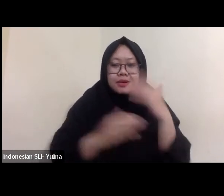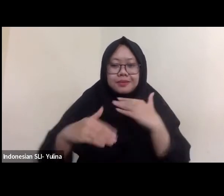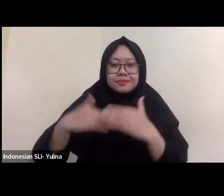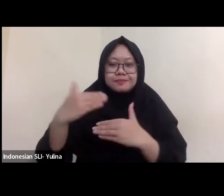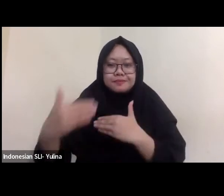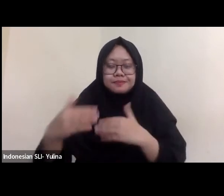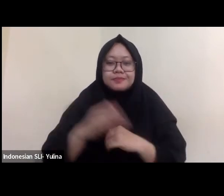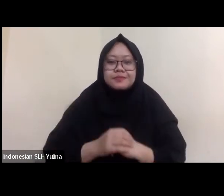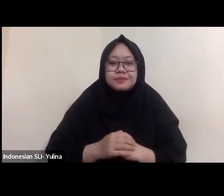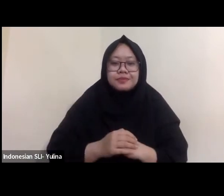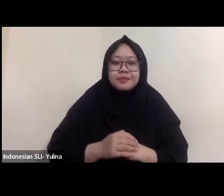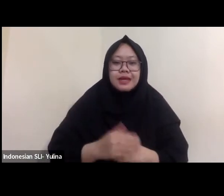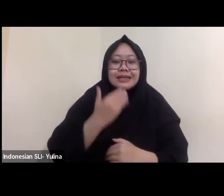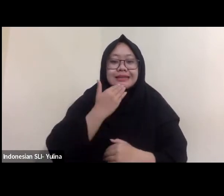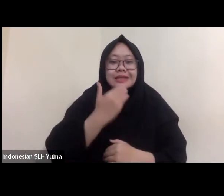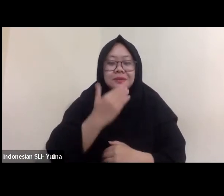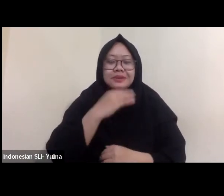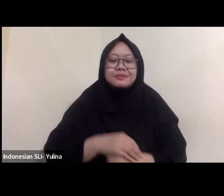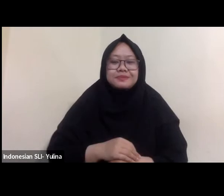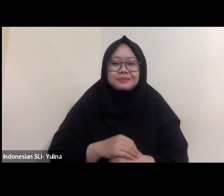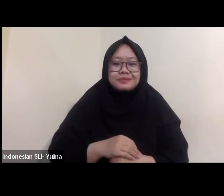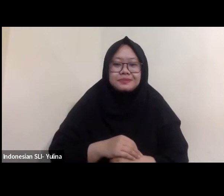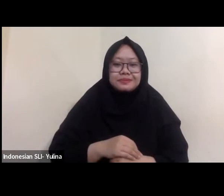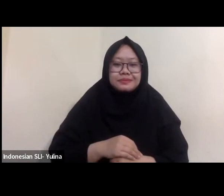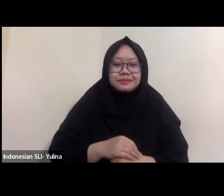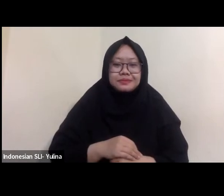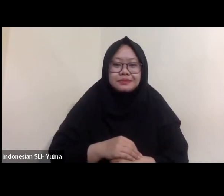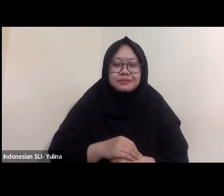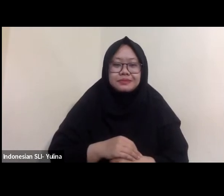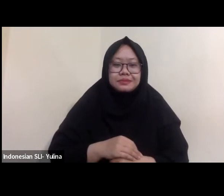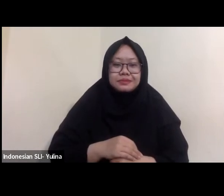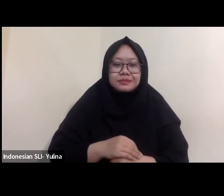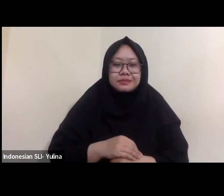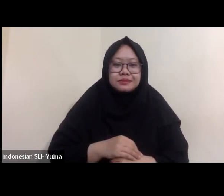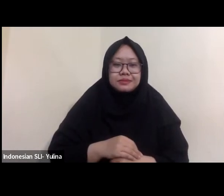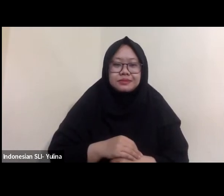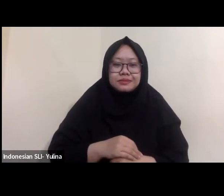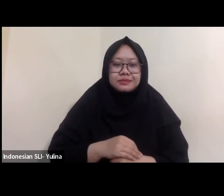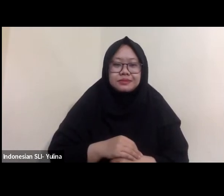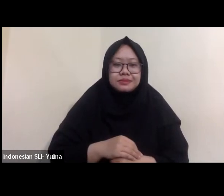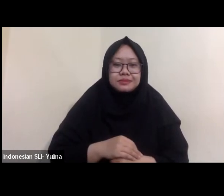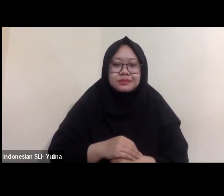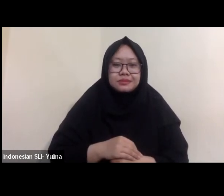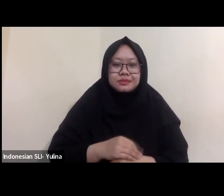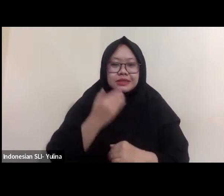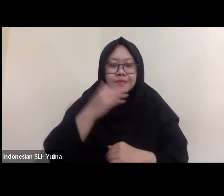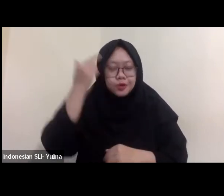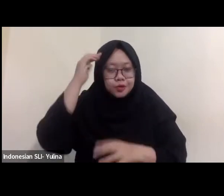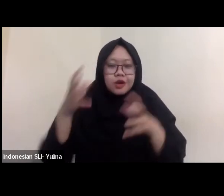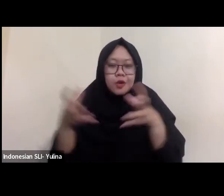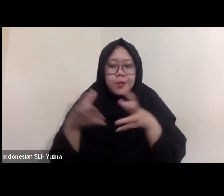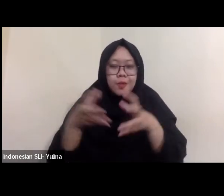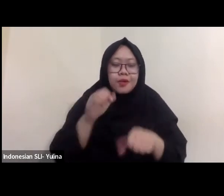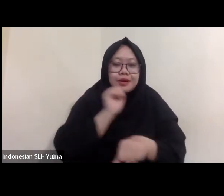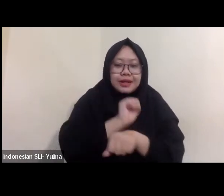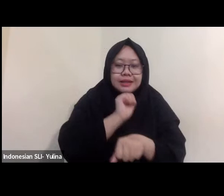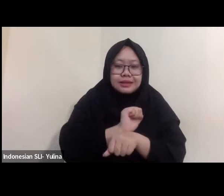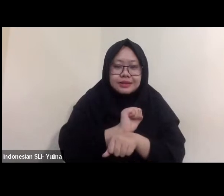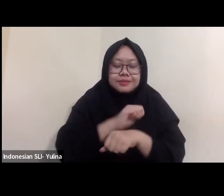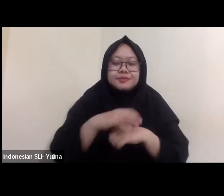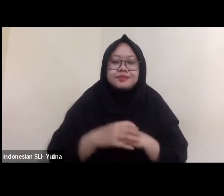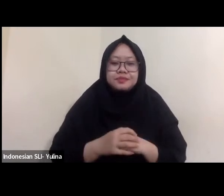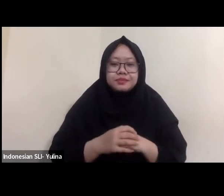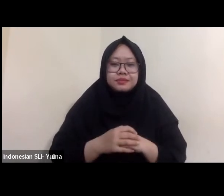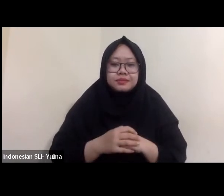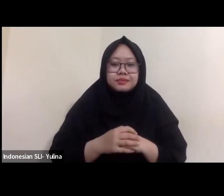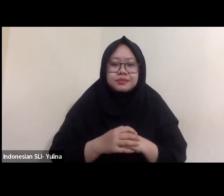congratulations for this event for the Education Working Group, and thank you so much for Dr. Iwan Sahril for